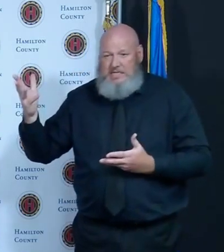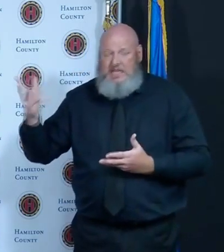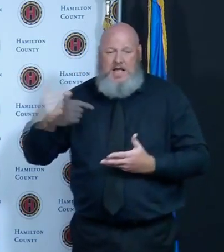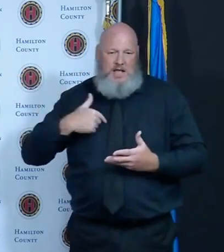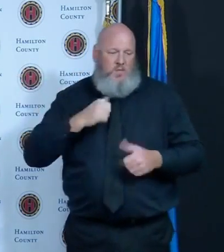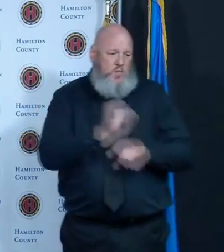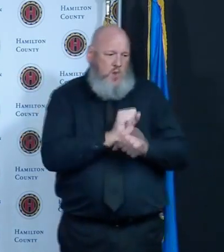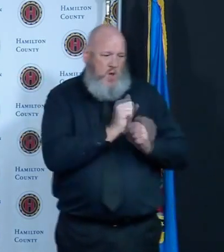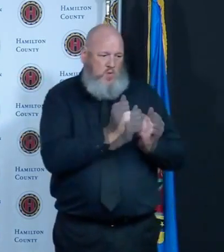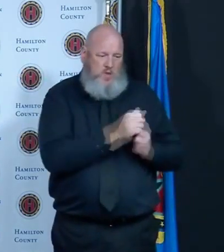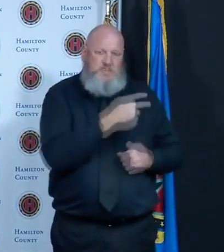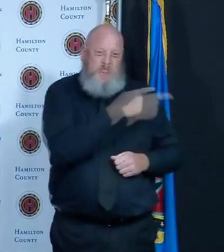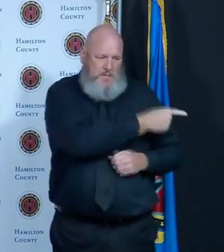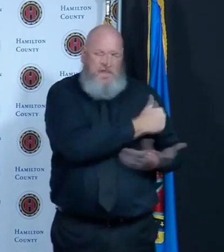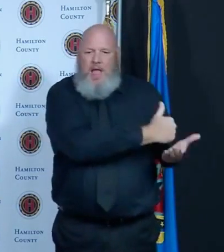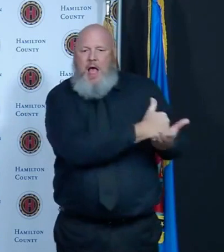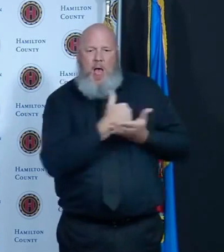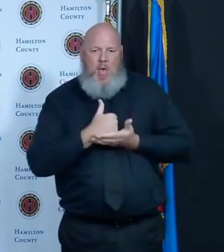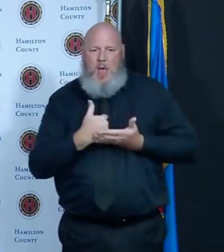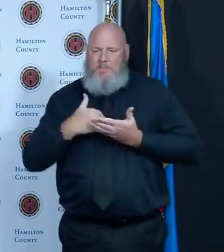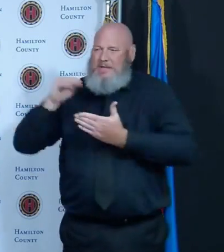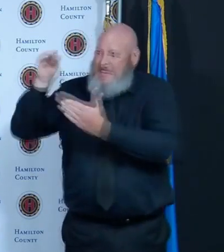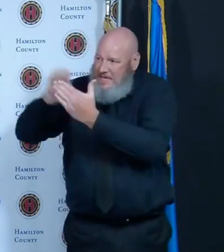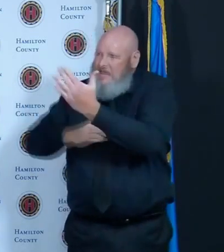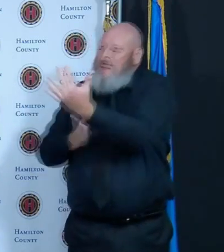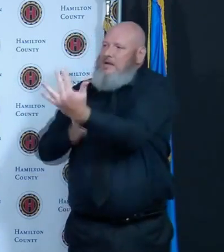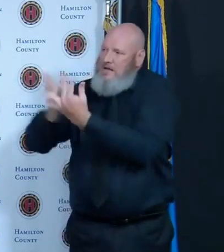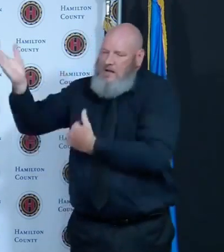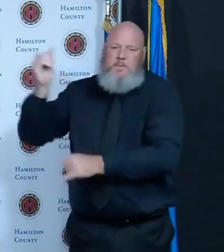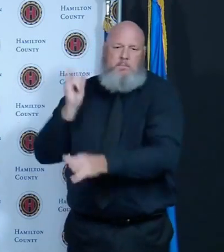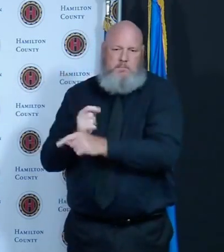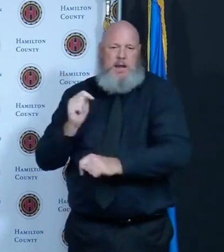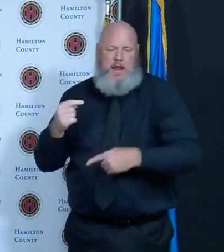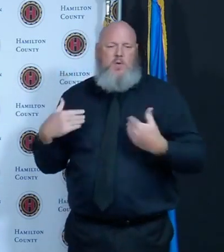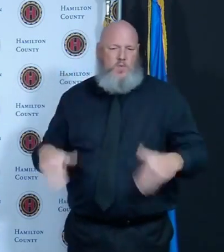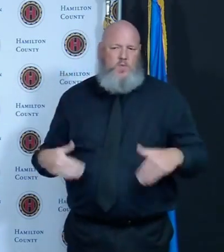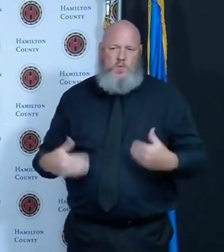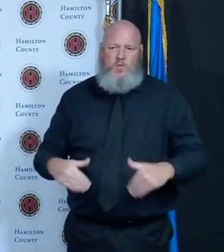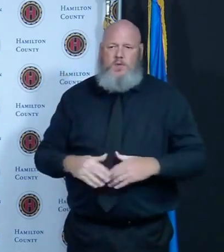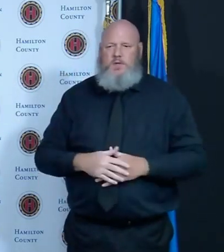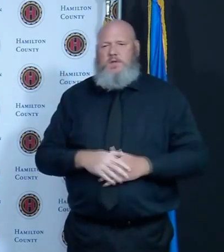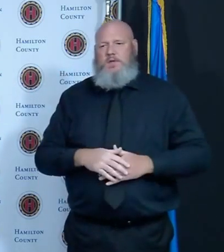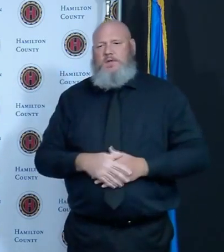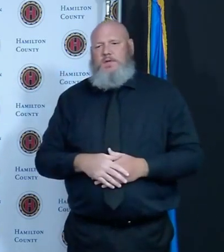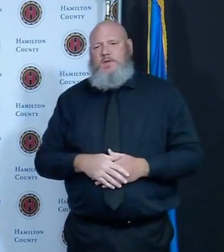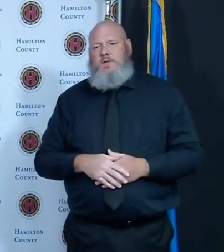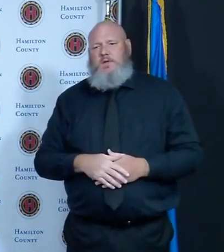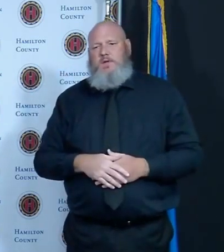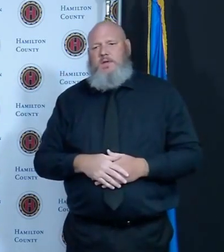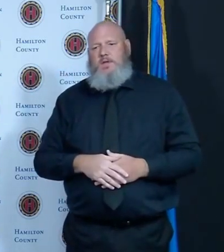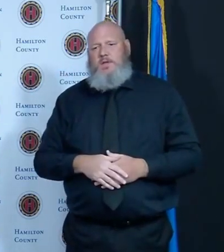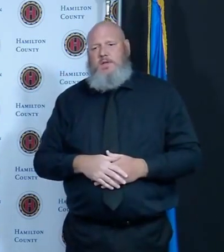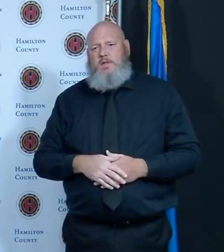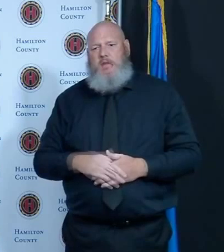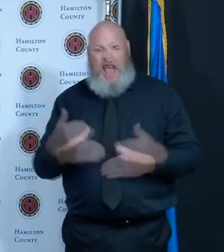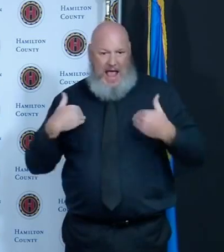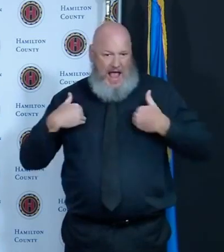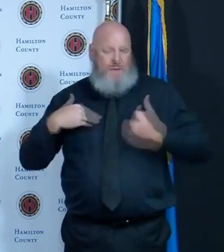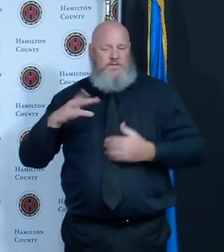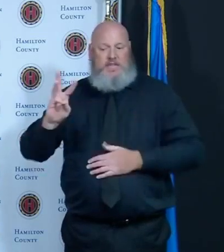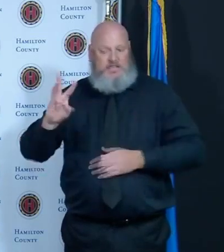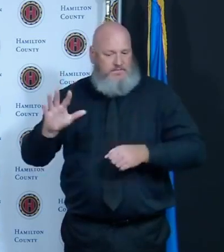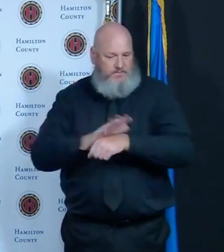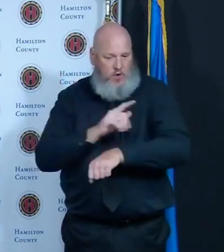keep our entire staff of 6 full-time employees on payroll with insurance. We pay 100% of health insurance,